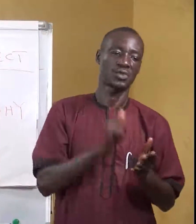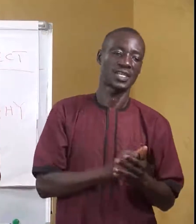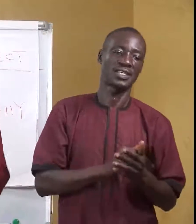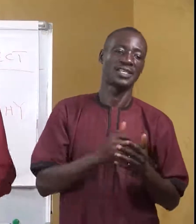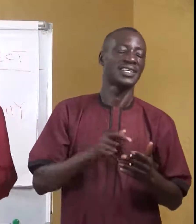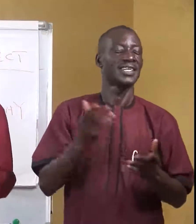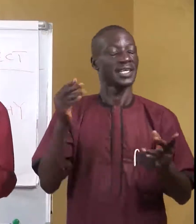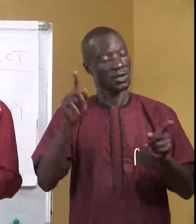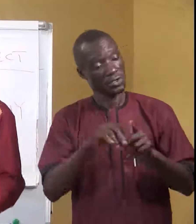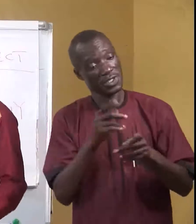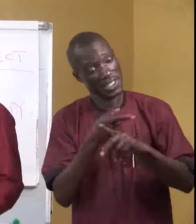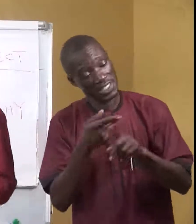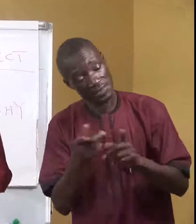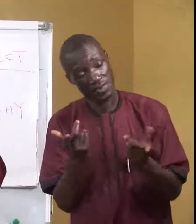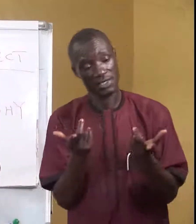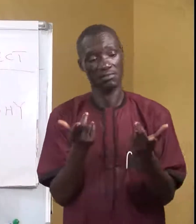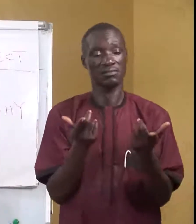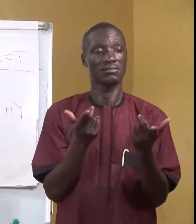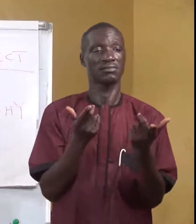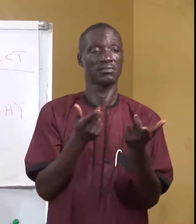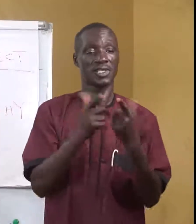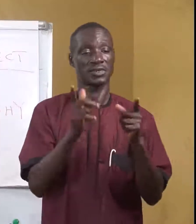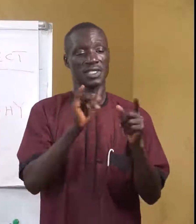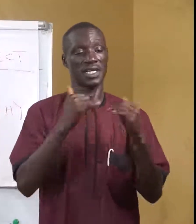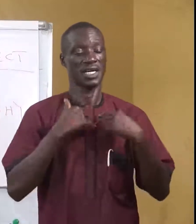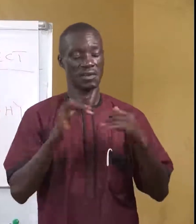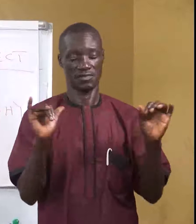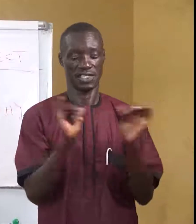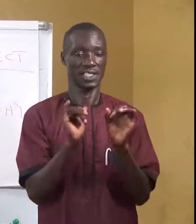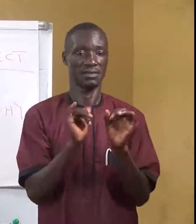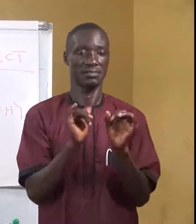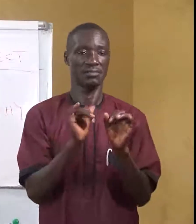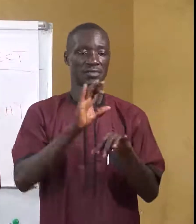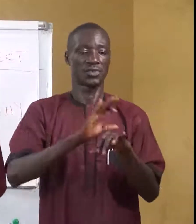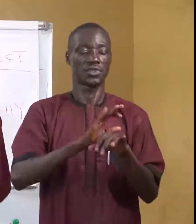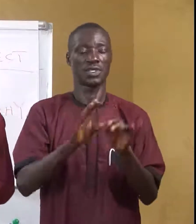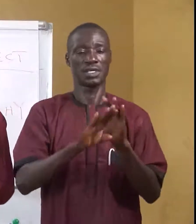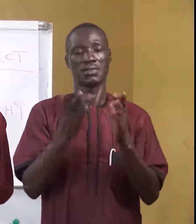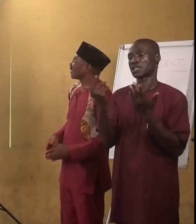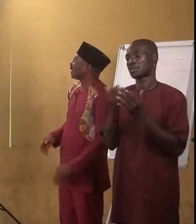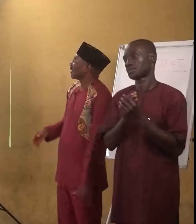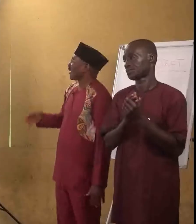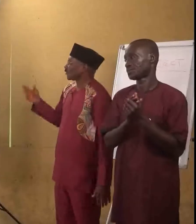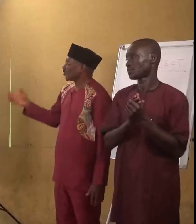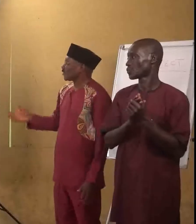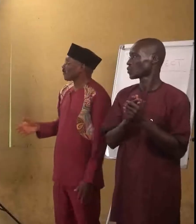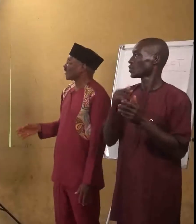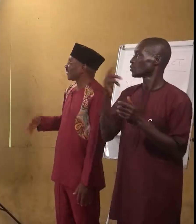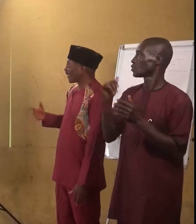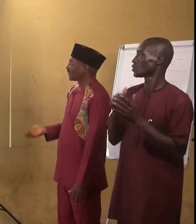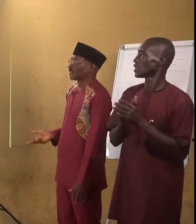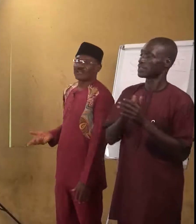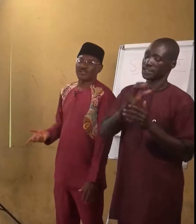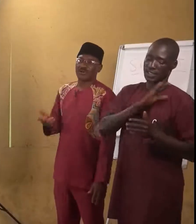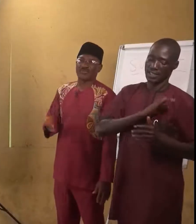homogeneous. Homogeneous in the sense that they have the same cultural background, okay? That is that. I told you about